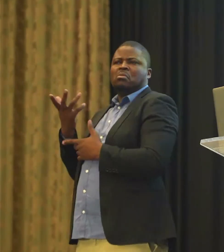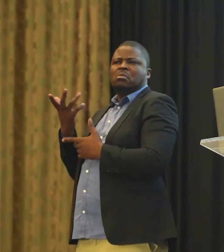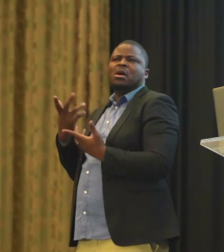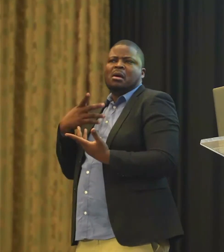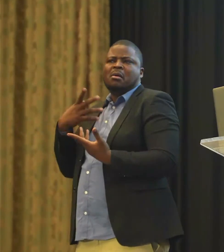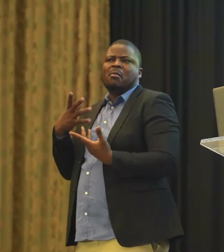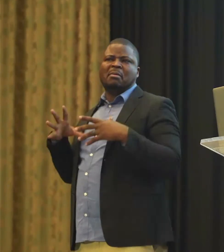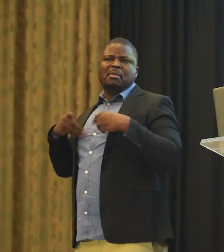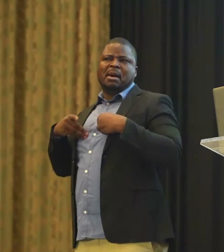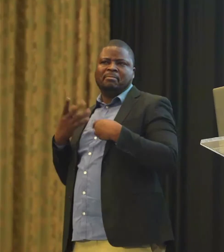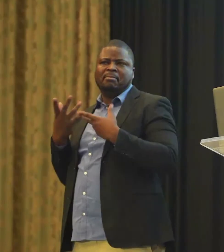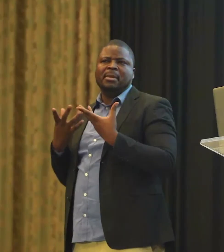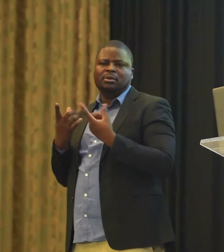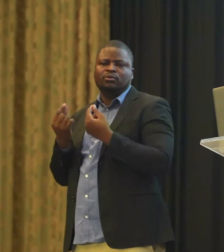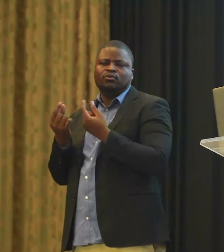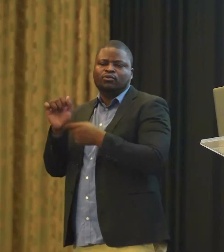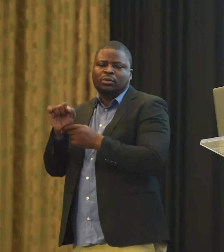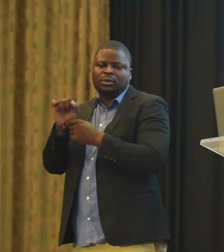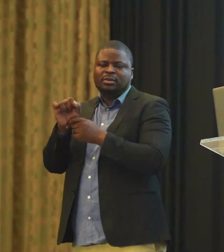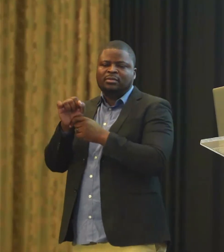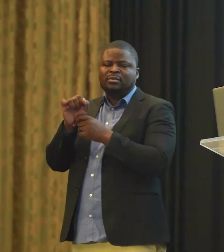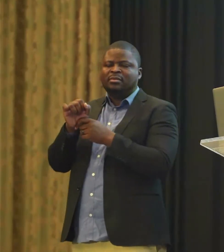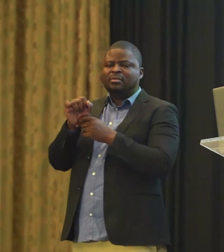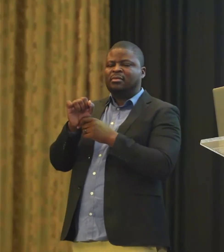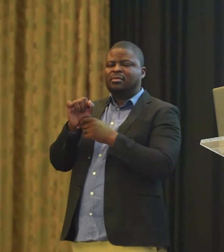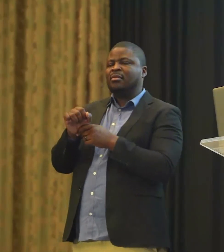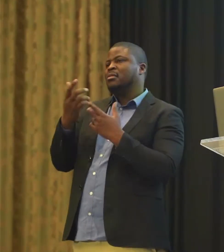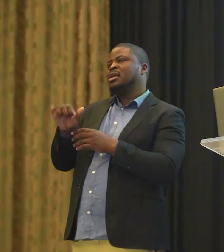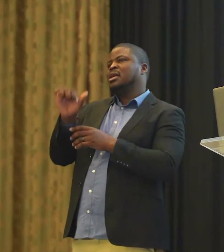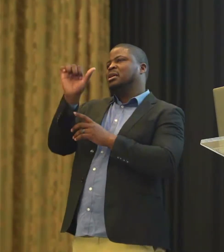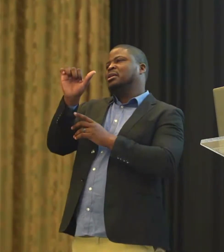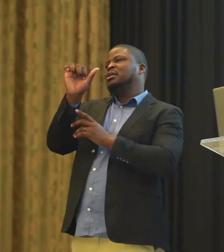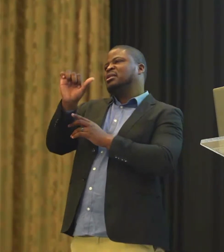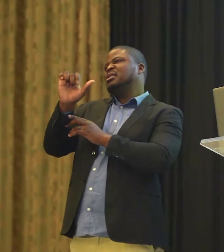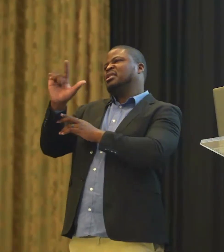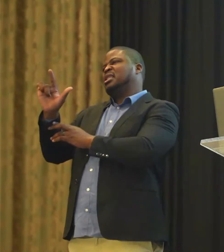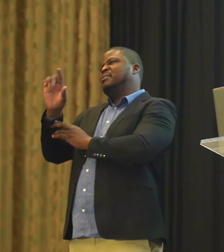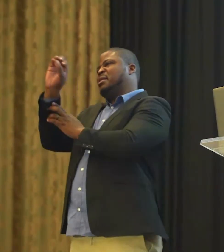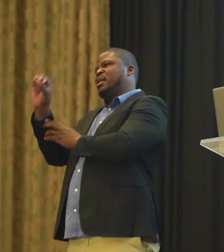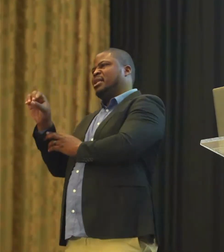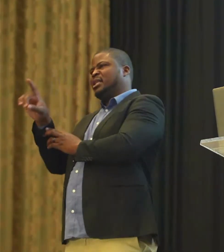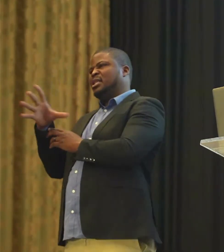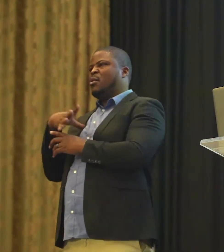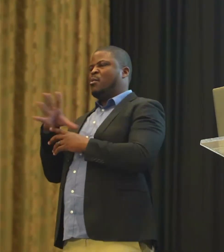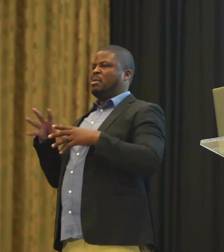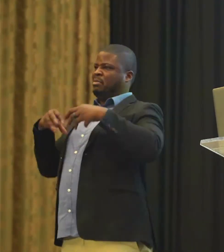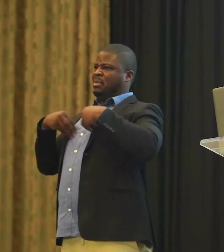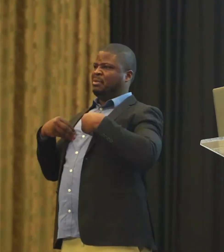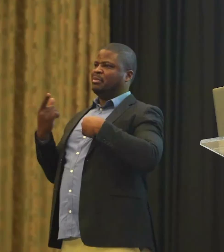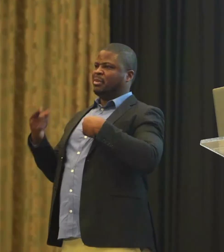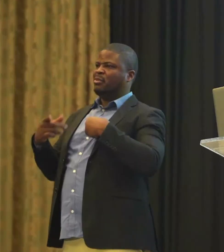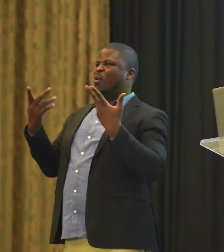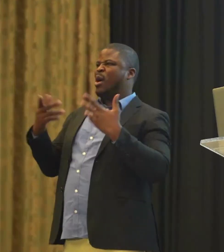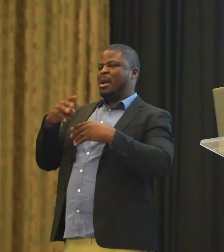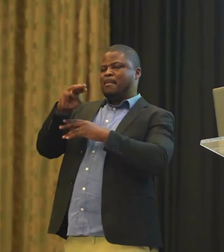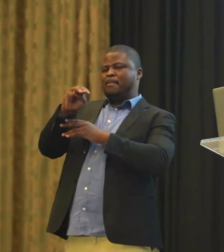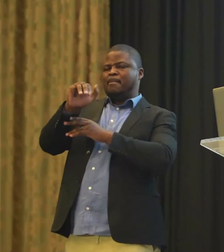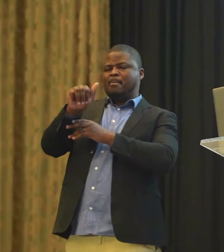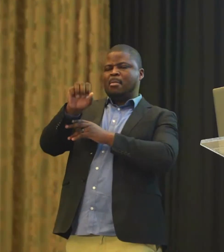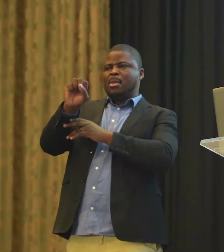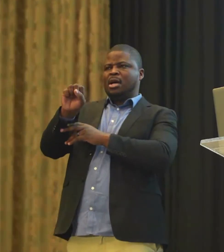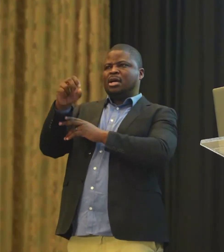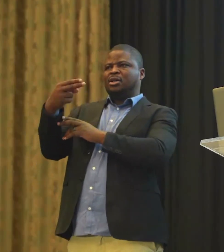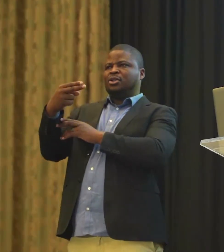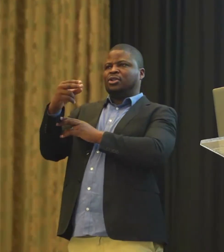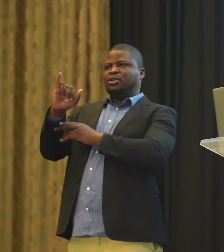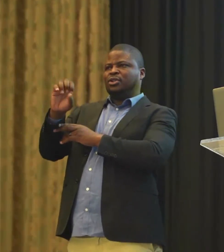well, 50, 60, up to 67% in Mashisheng wanting to take PrEP, and between like kind of